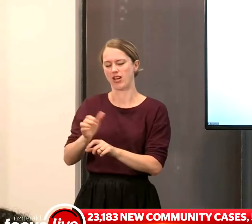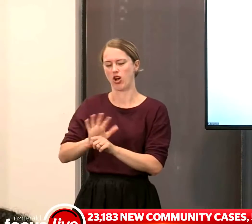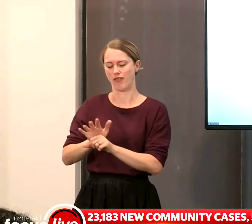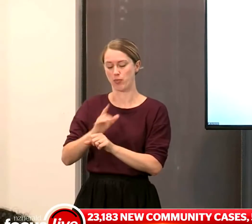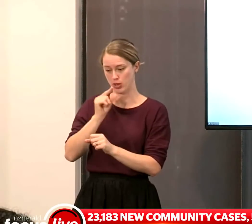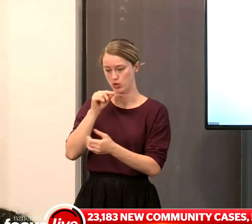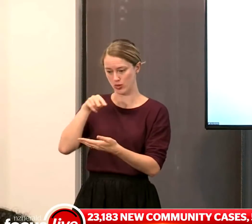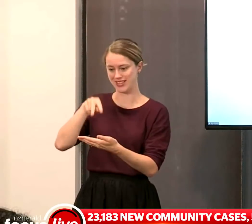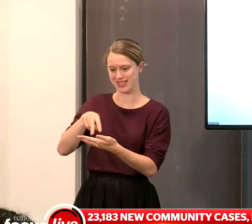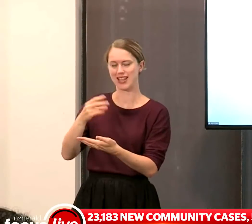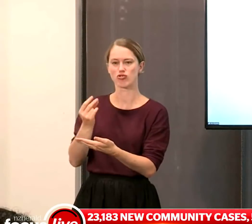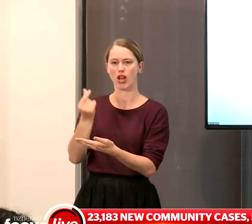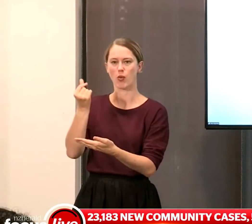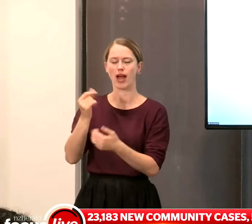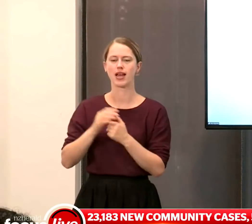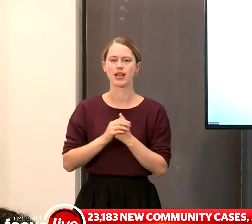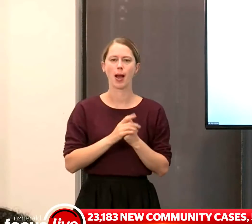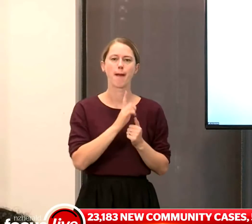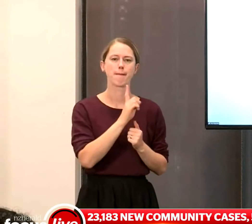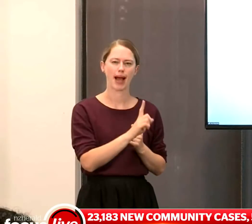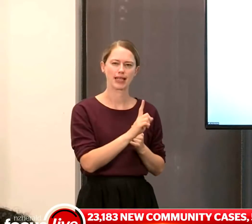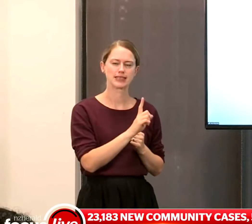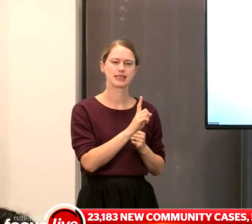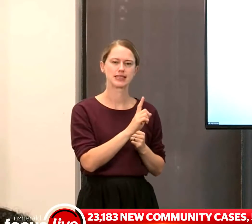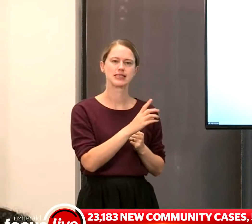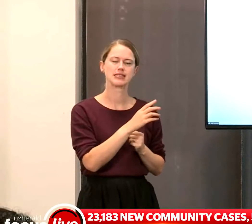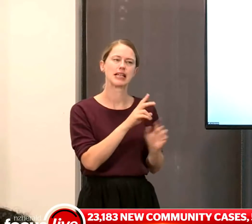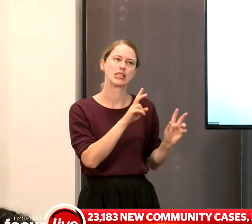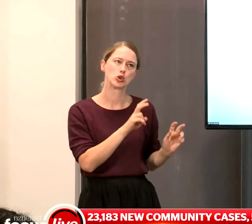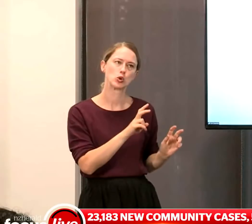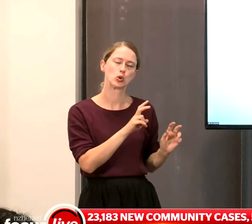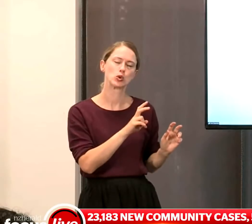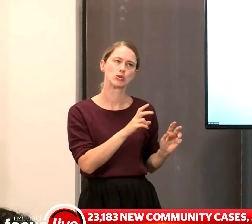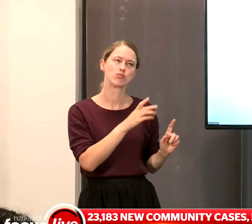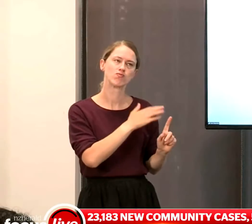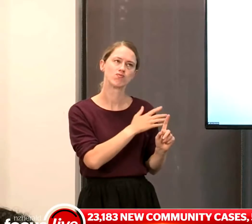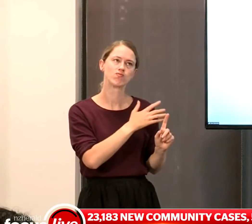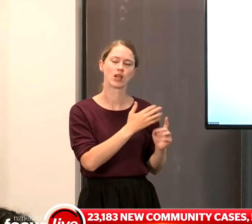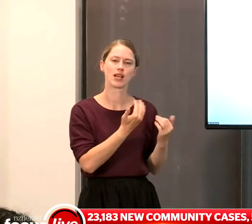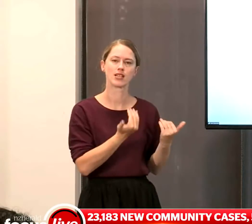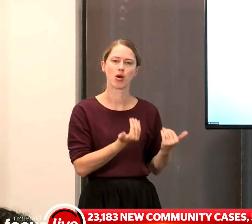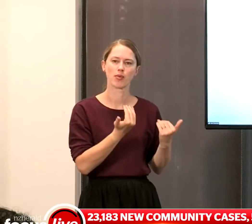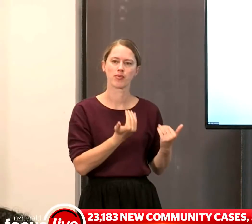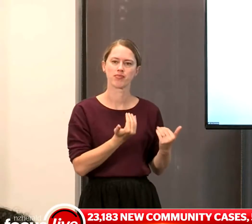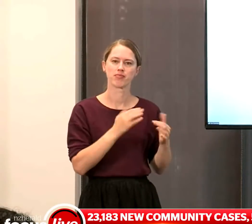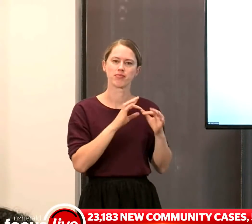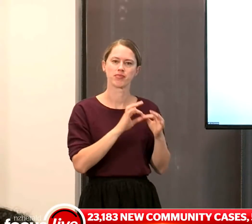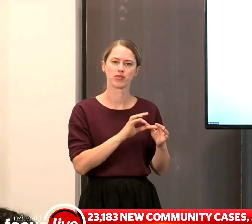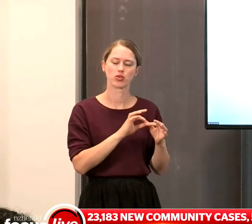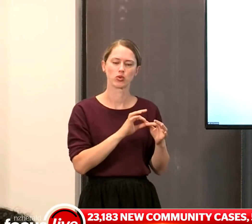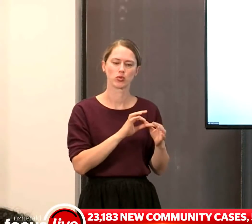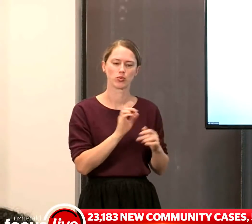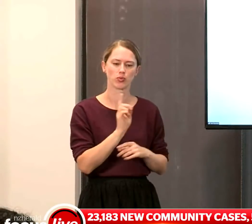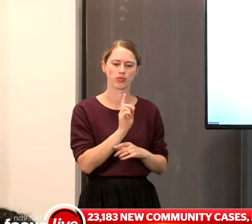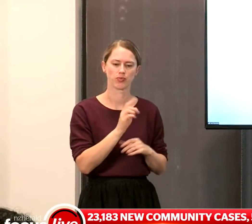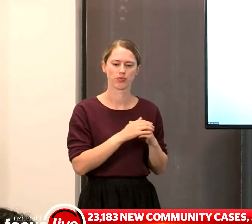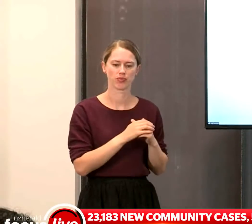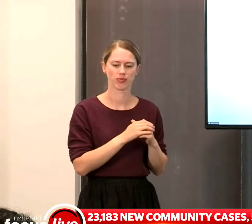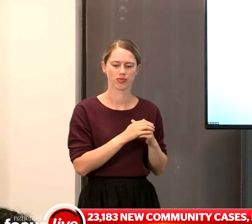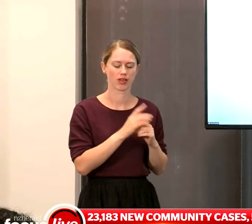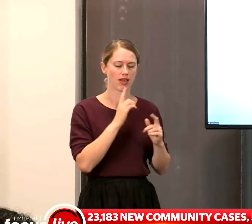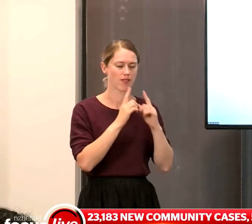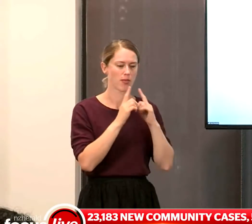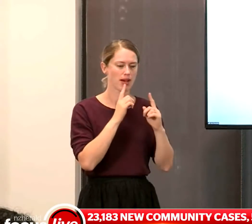benefit of seeing that test. Some of the issues that we're working through at the moment just relate to the fact that information is